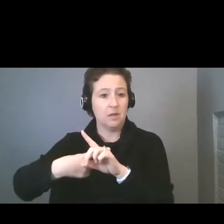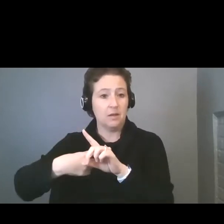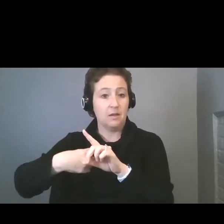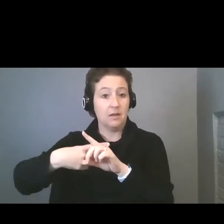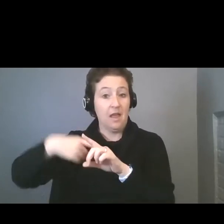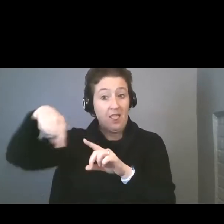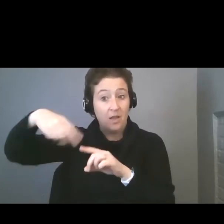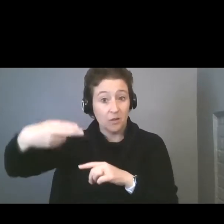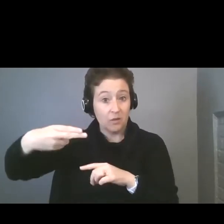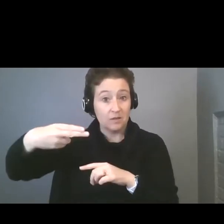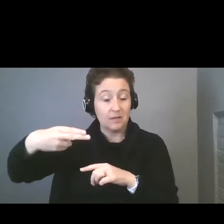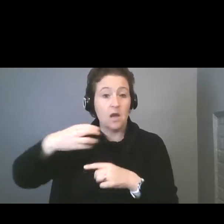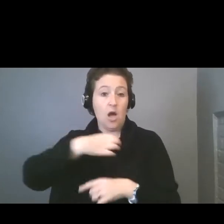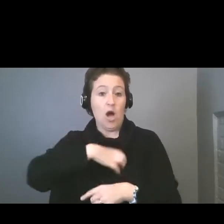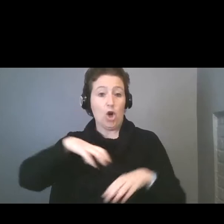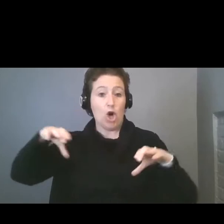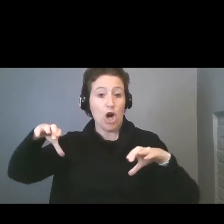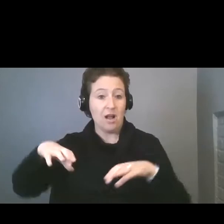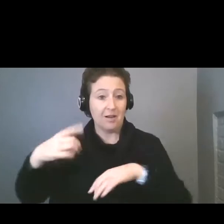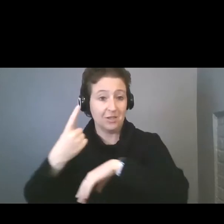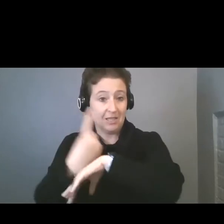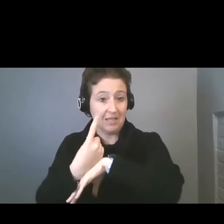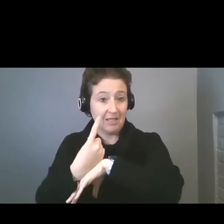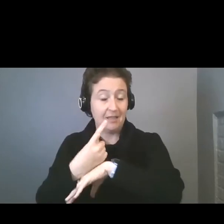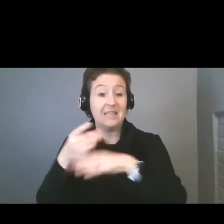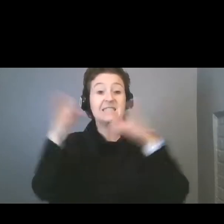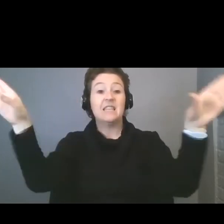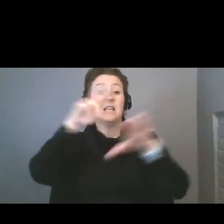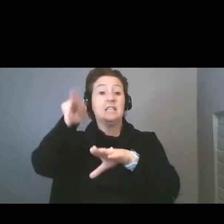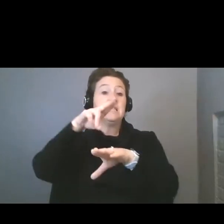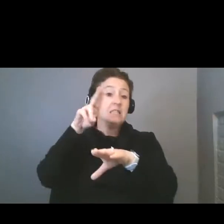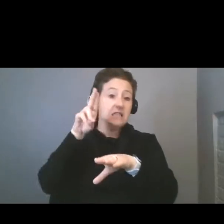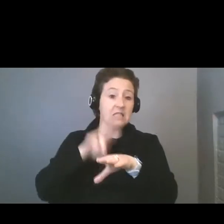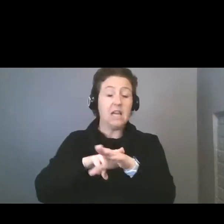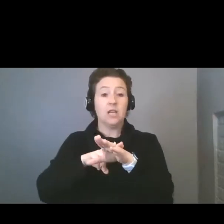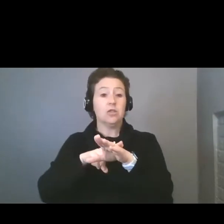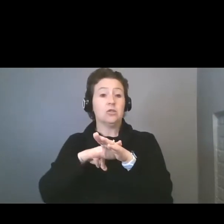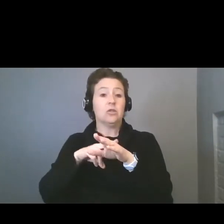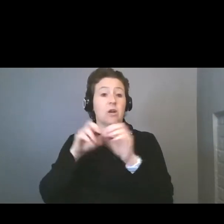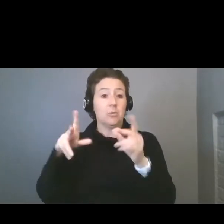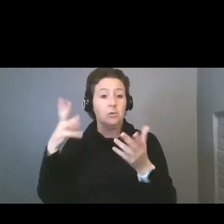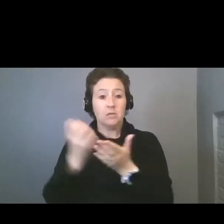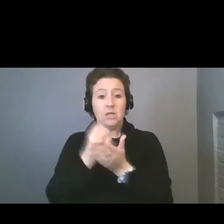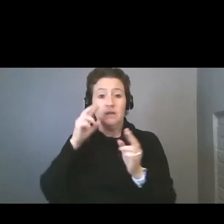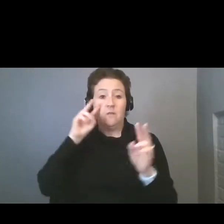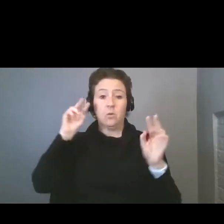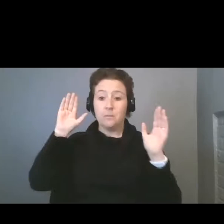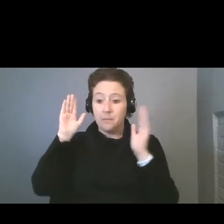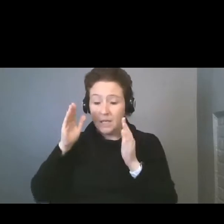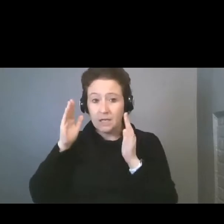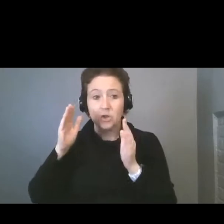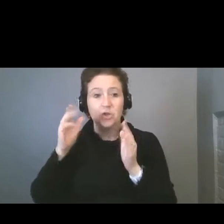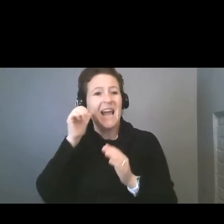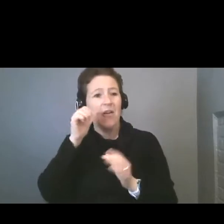Action Day. This is an opportunity nationally to shine the light on the everyday disaster of hunger.